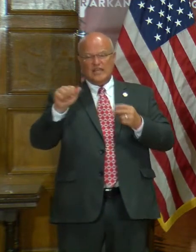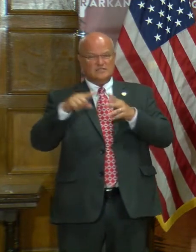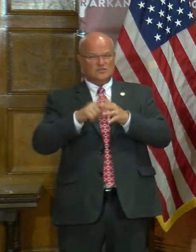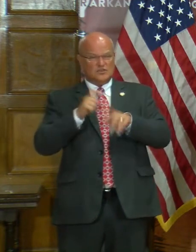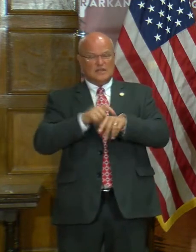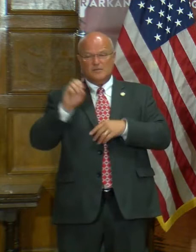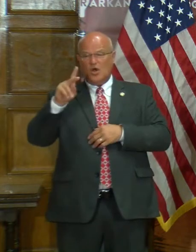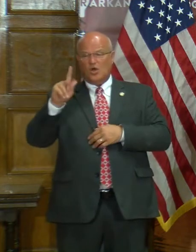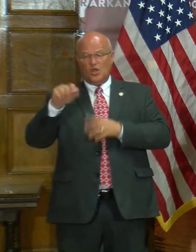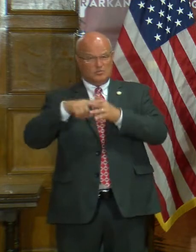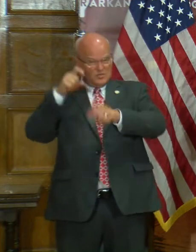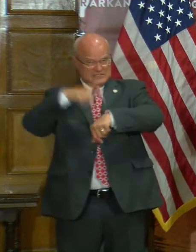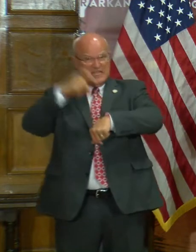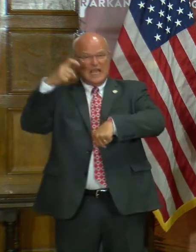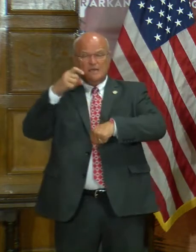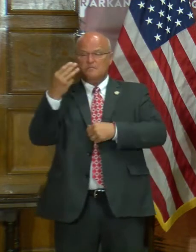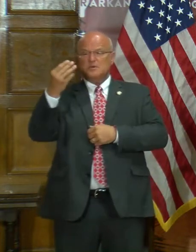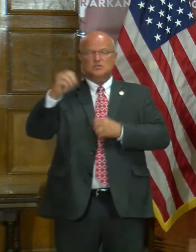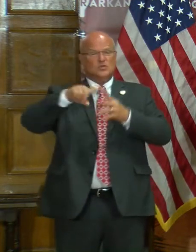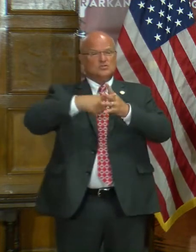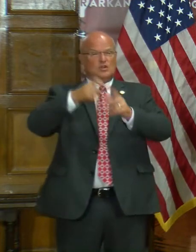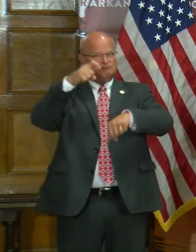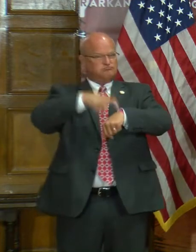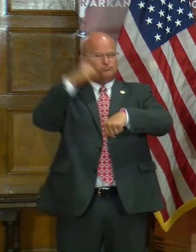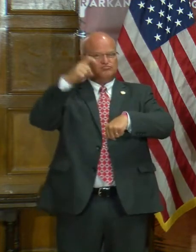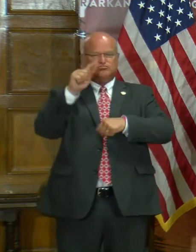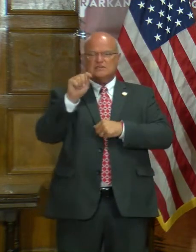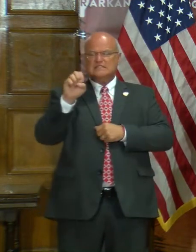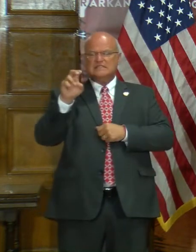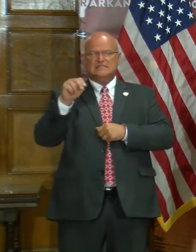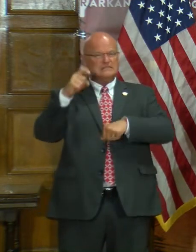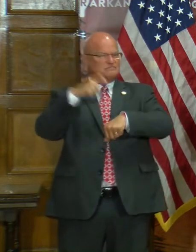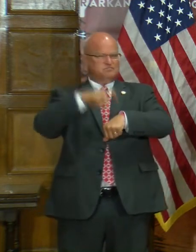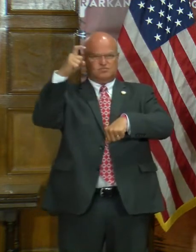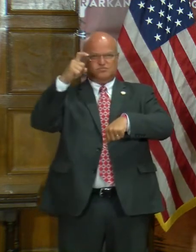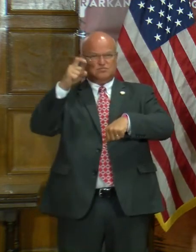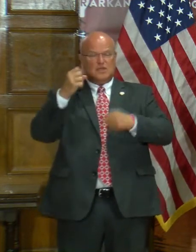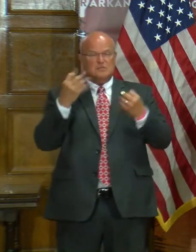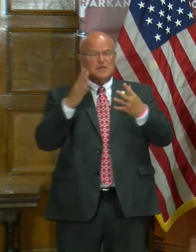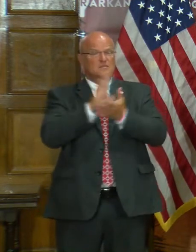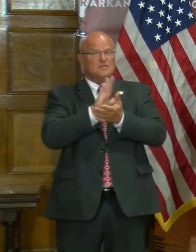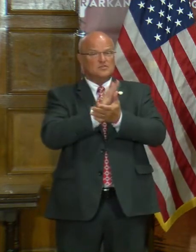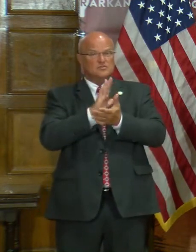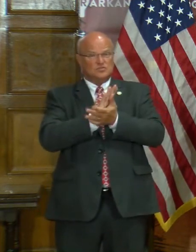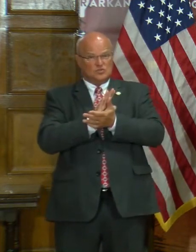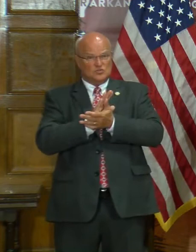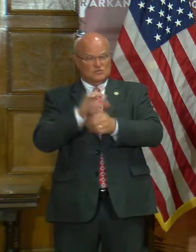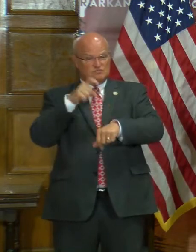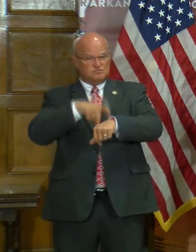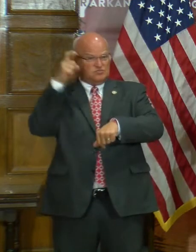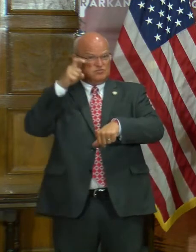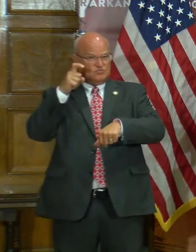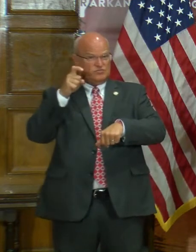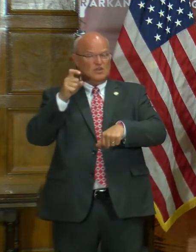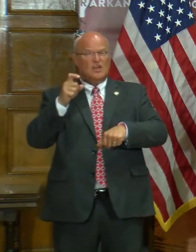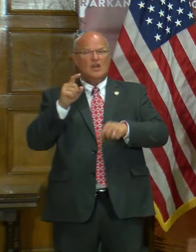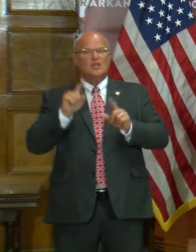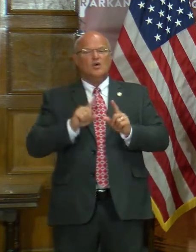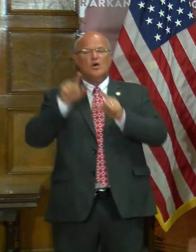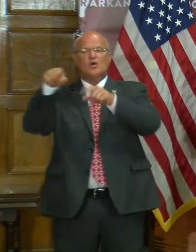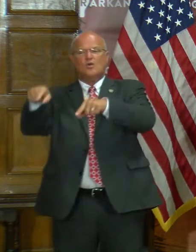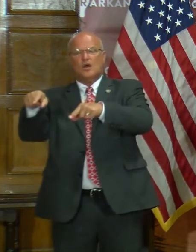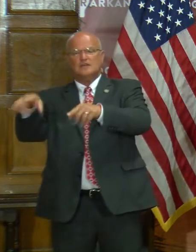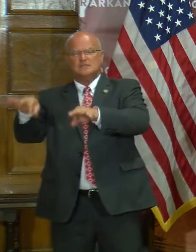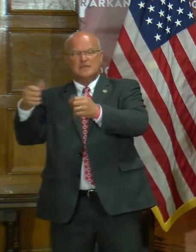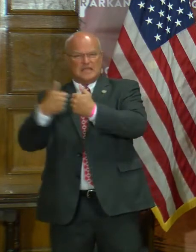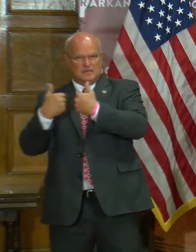time. Oklahoma's starting on time. Missouri's starting on time. Tennessee's starting on time. So a lot of our schools early, especially if you're on the border, have to go across to